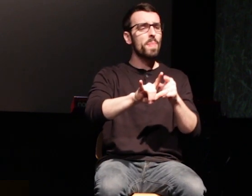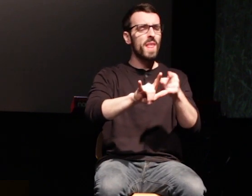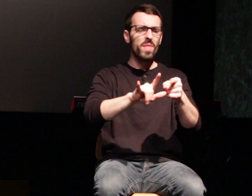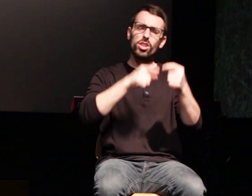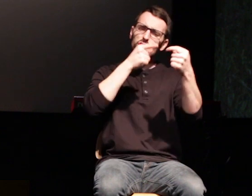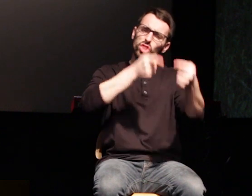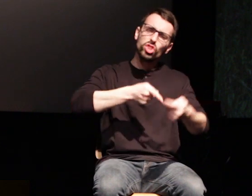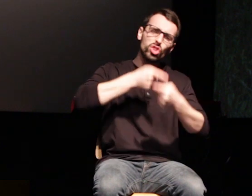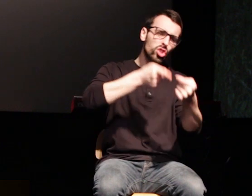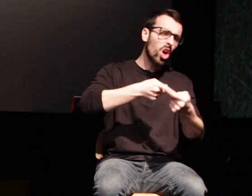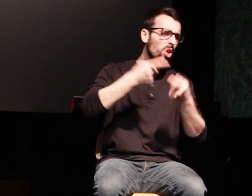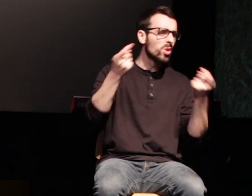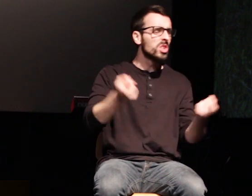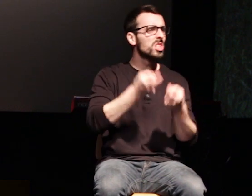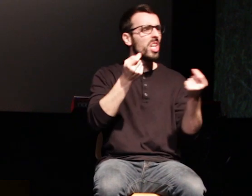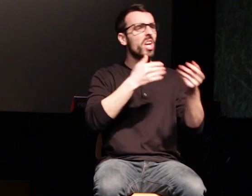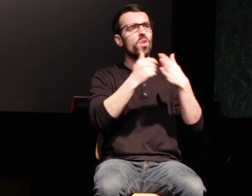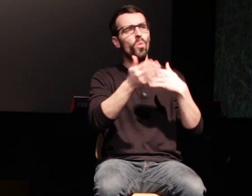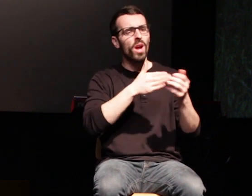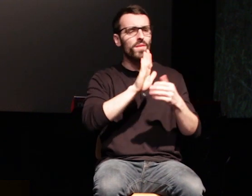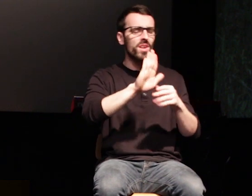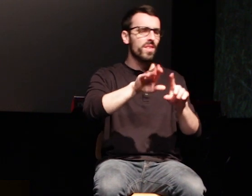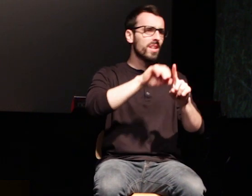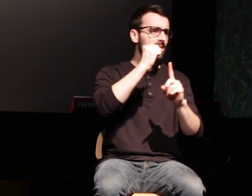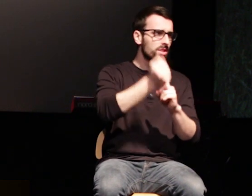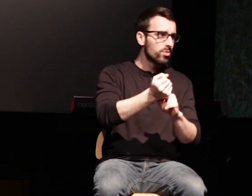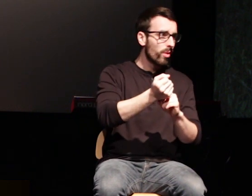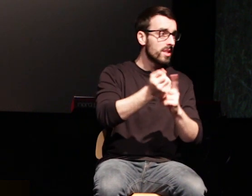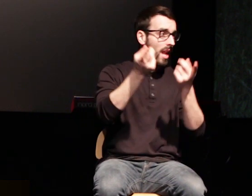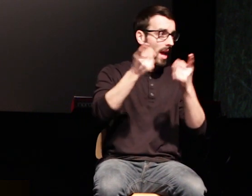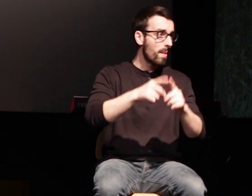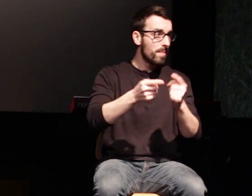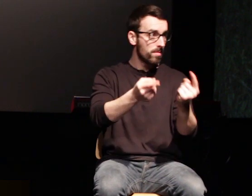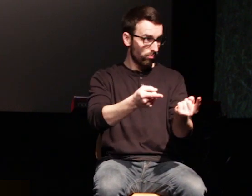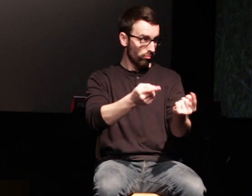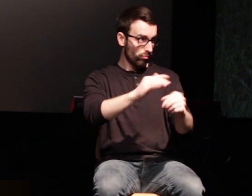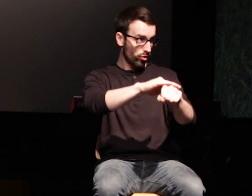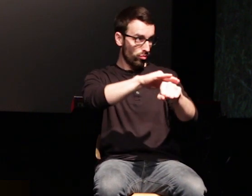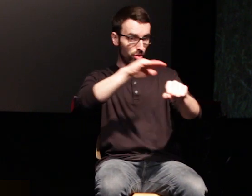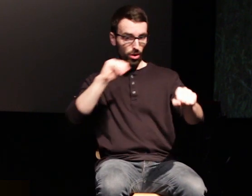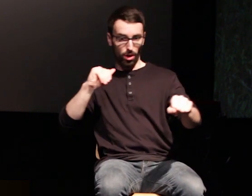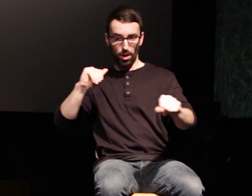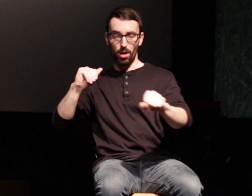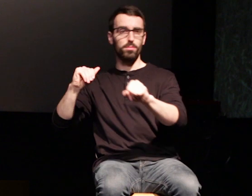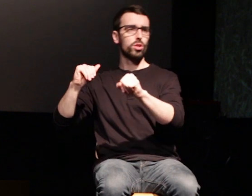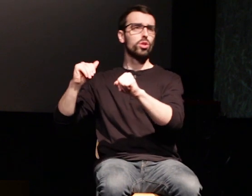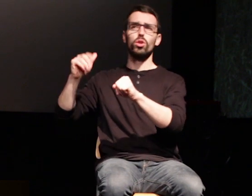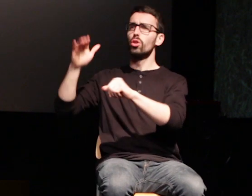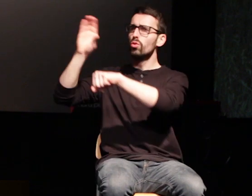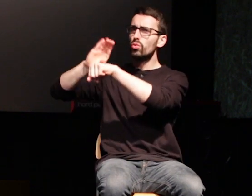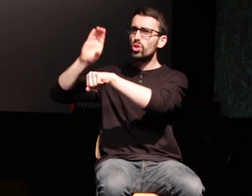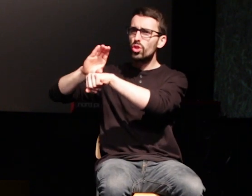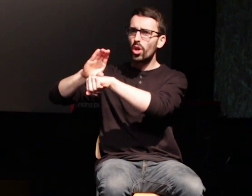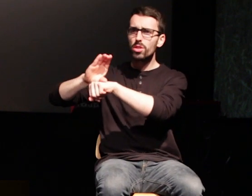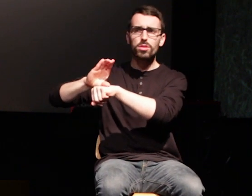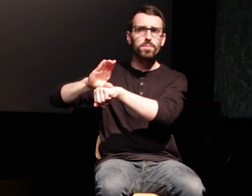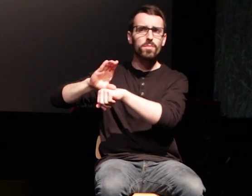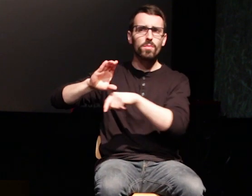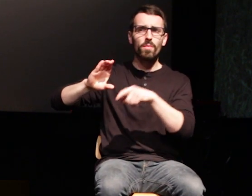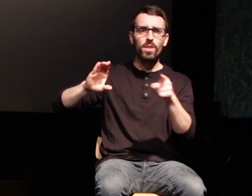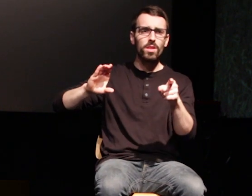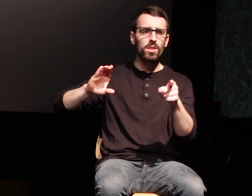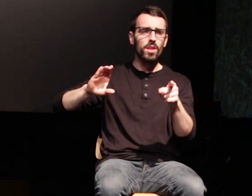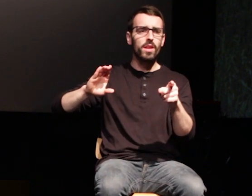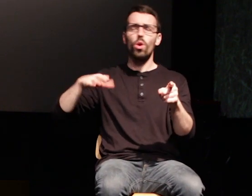or sin or brokenness, and then you bring them to church, or you bring them to a conference, or they listen to a podcast or something, and they go, dude, that